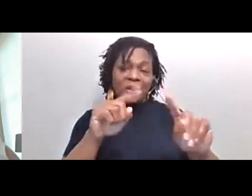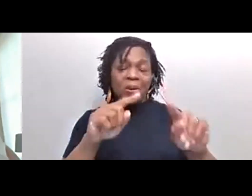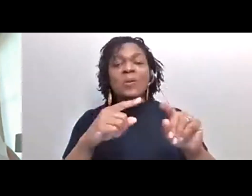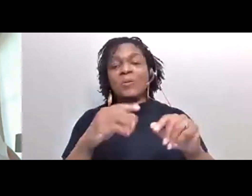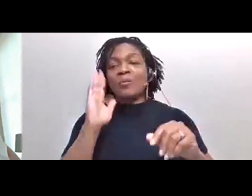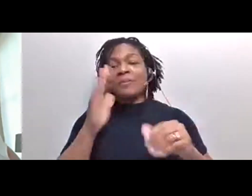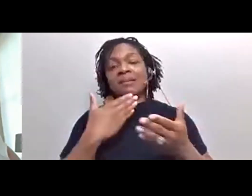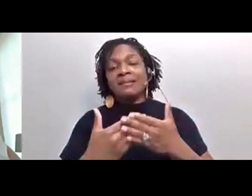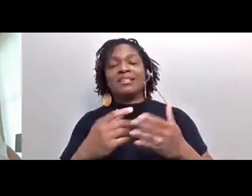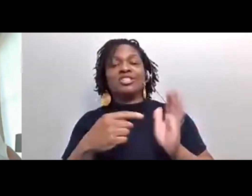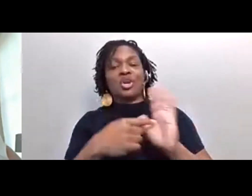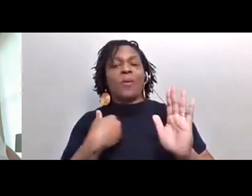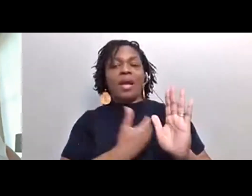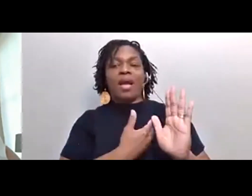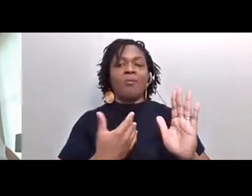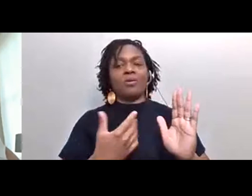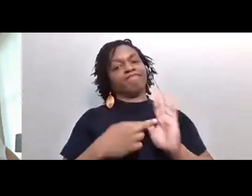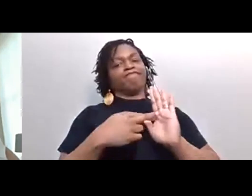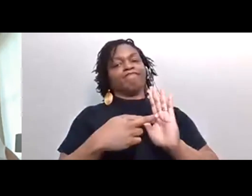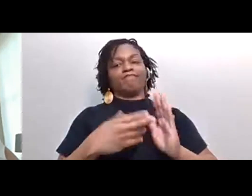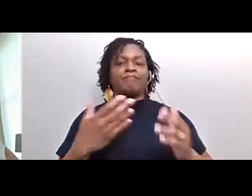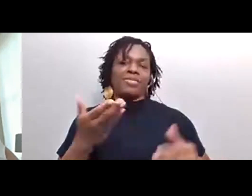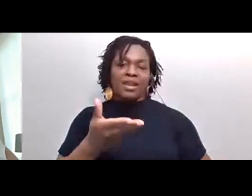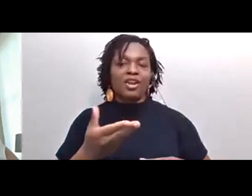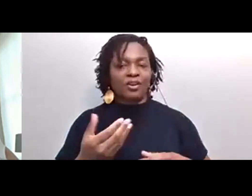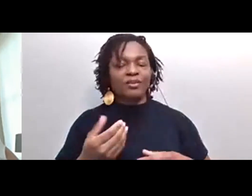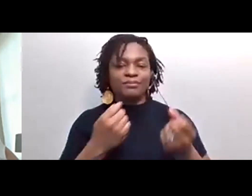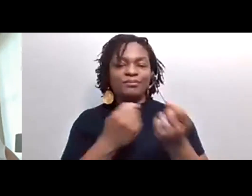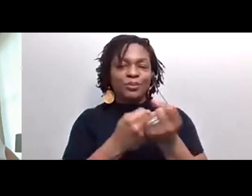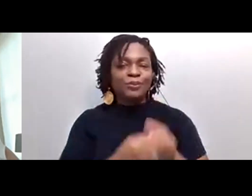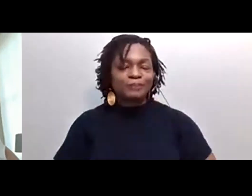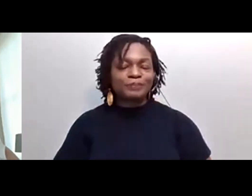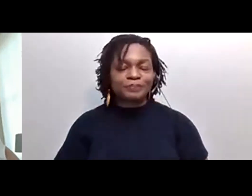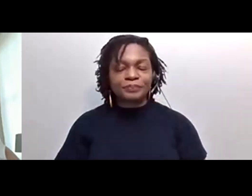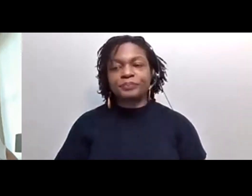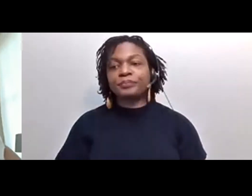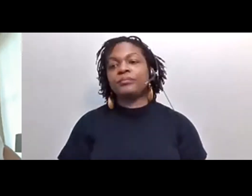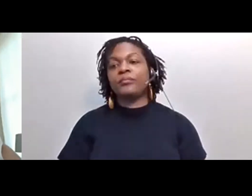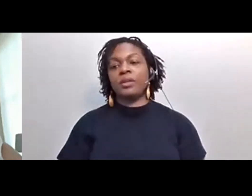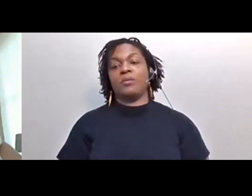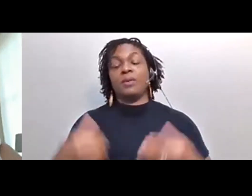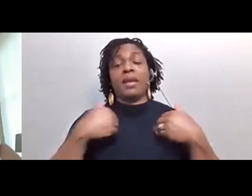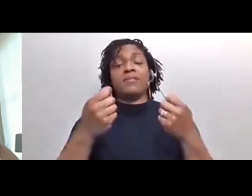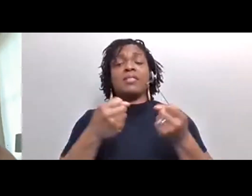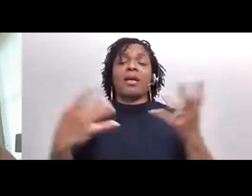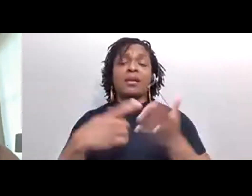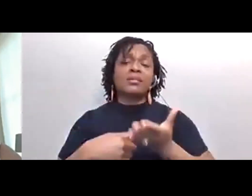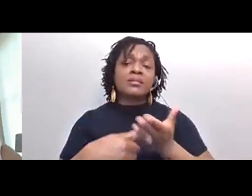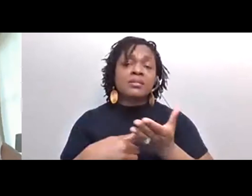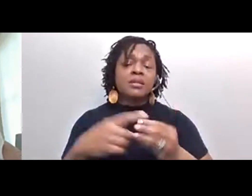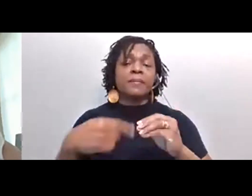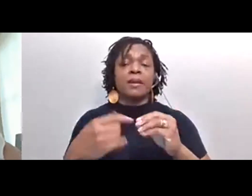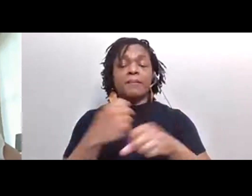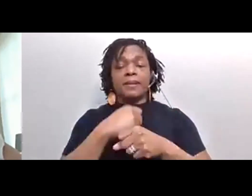support. In terms of other follow-up, there was just a lot of discussion around being sure